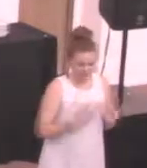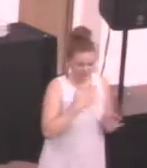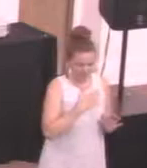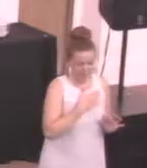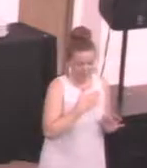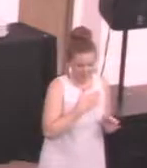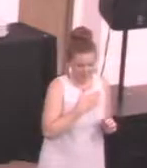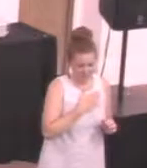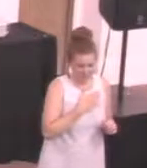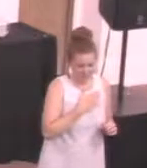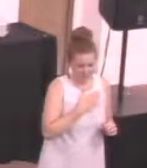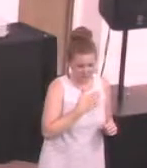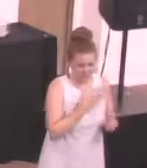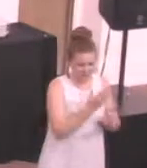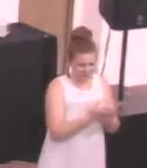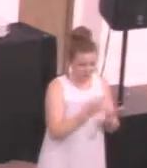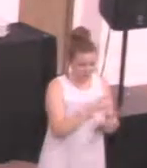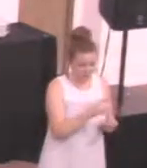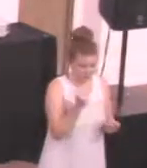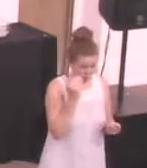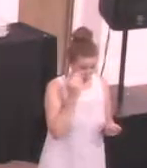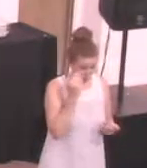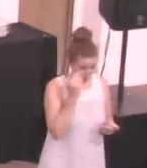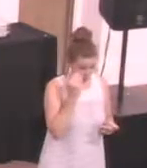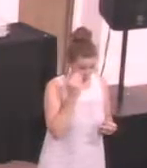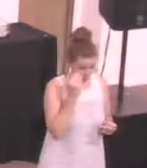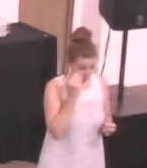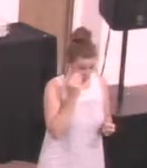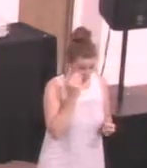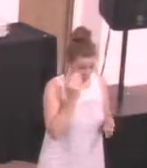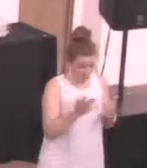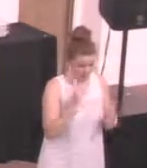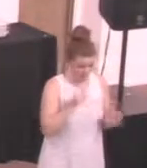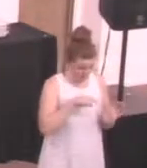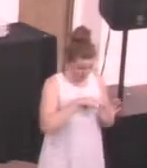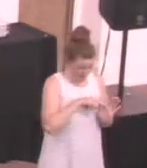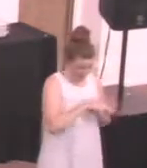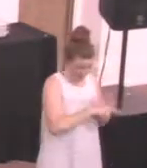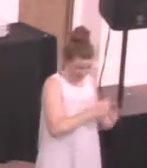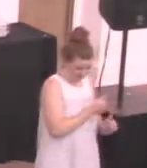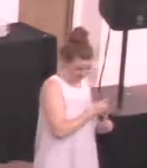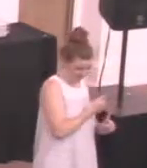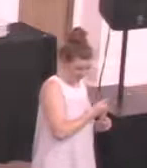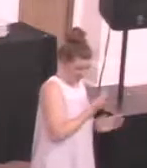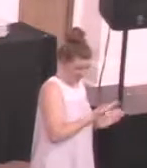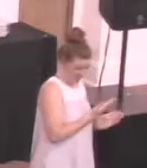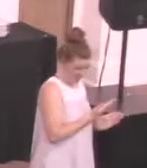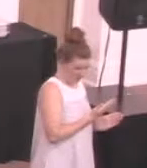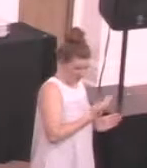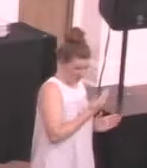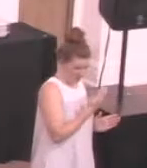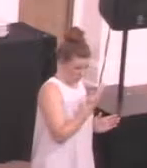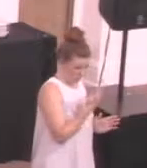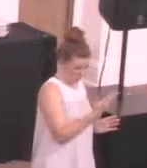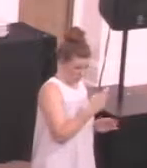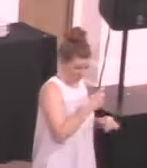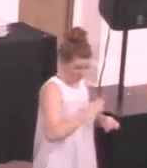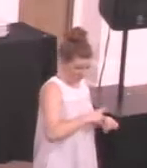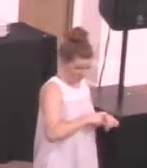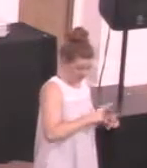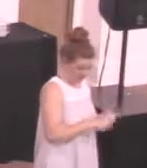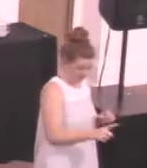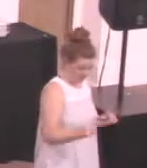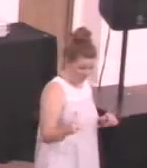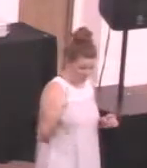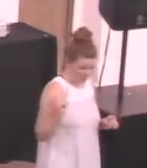Please. There's someone that you know that might be contemplating suicide right now. Three times in the last week in